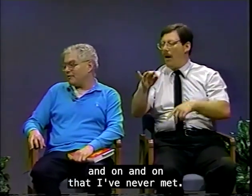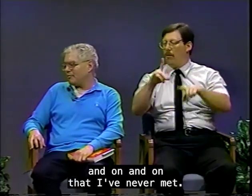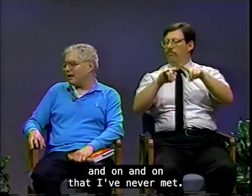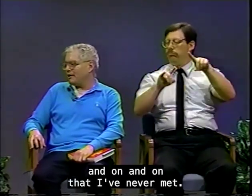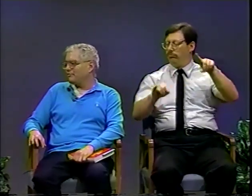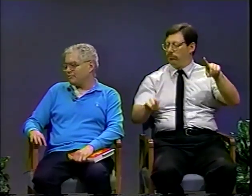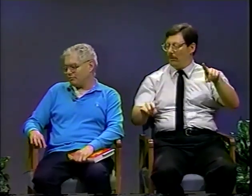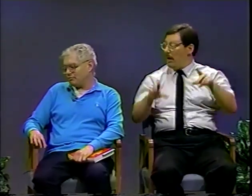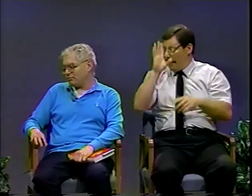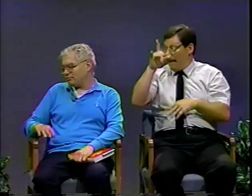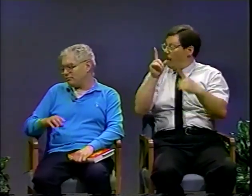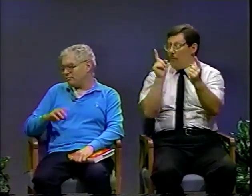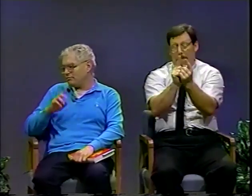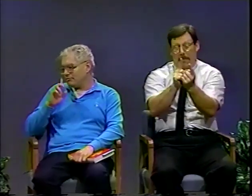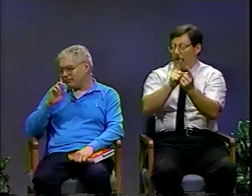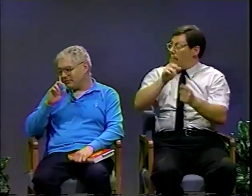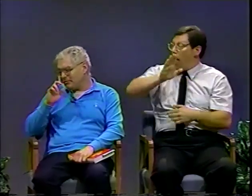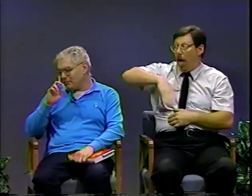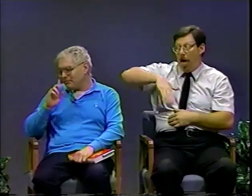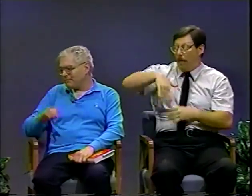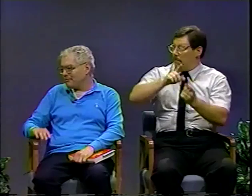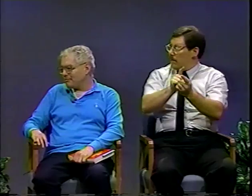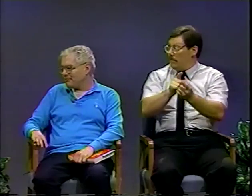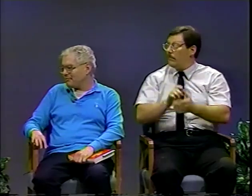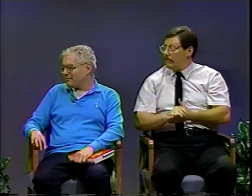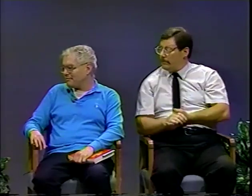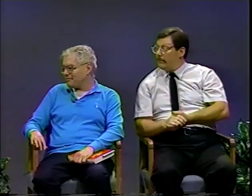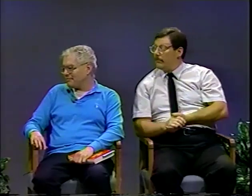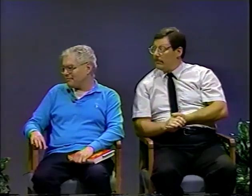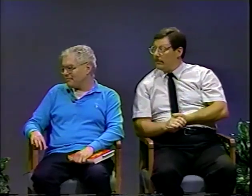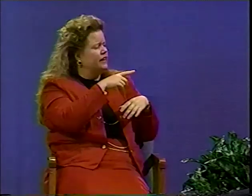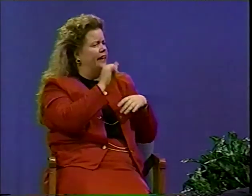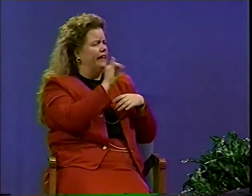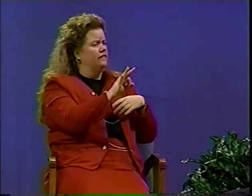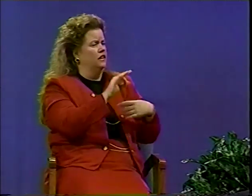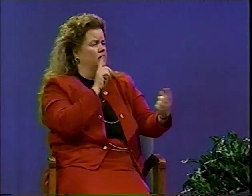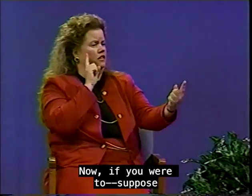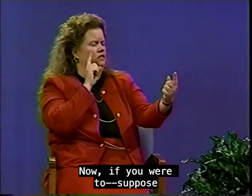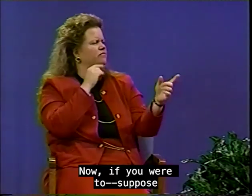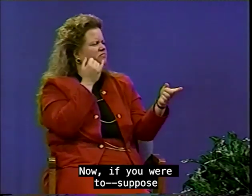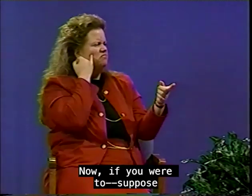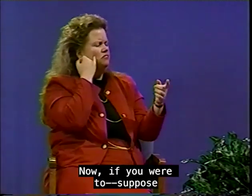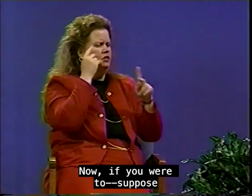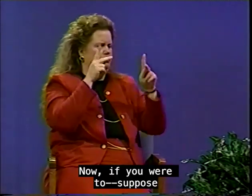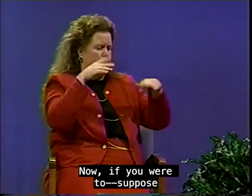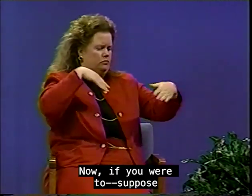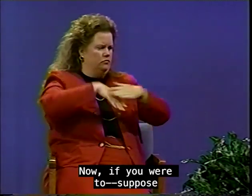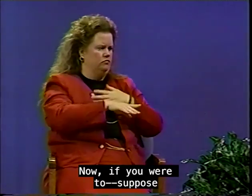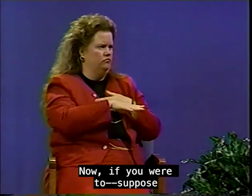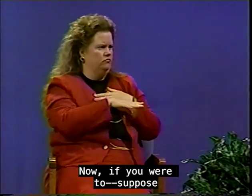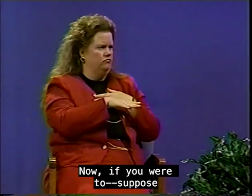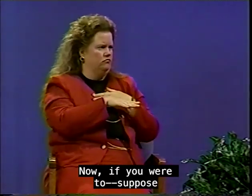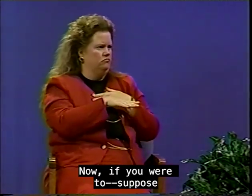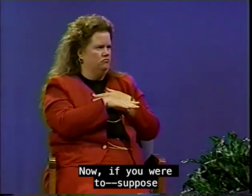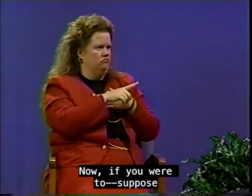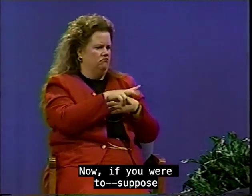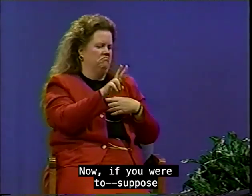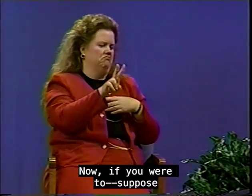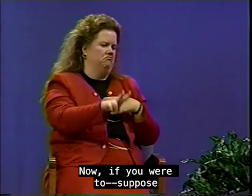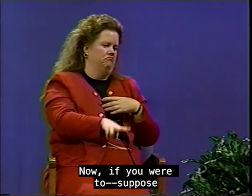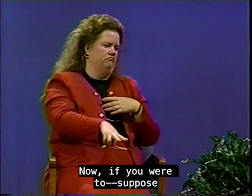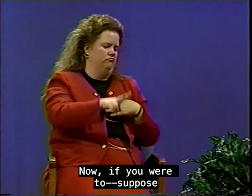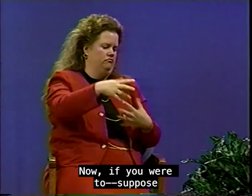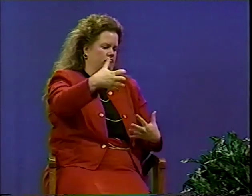that I've never met. Now, if you were to, suppose that a